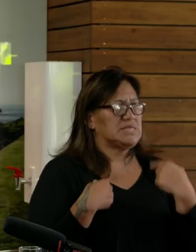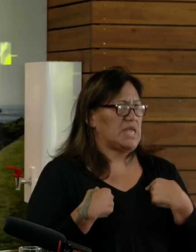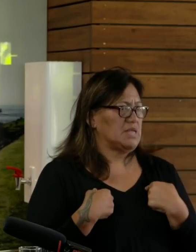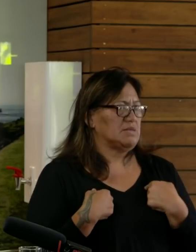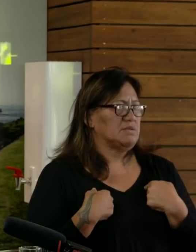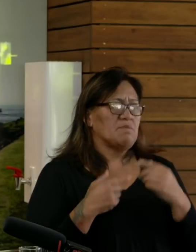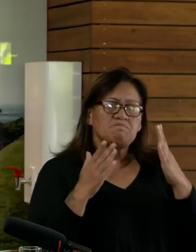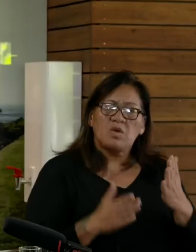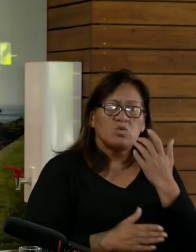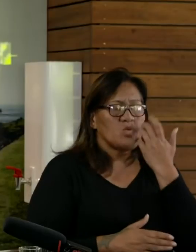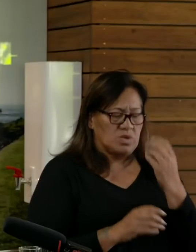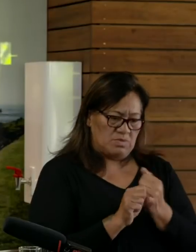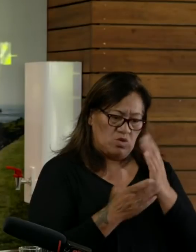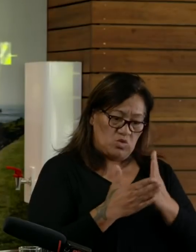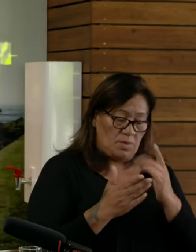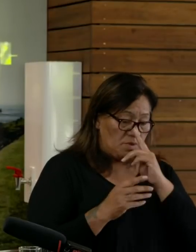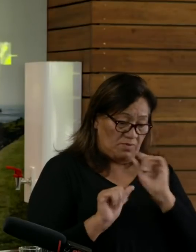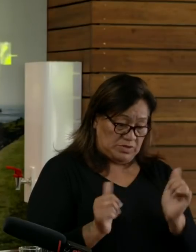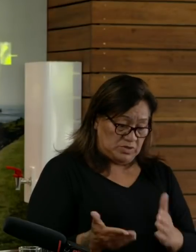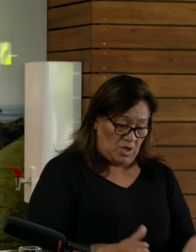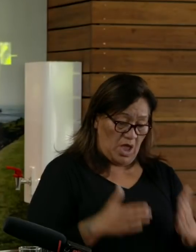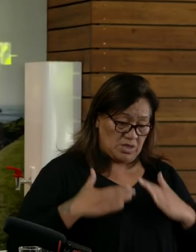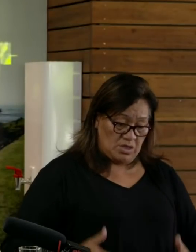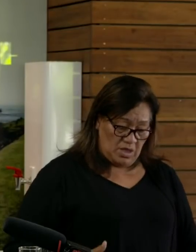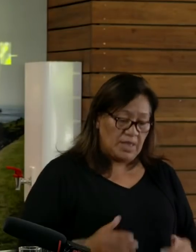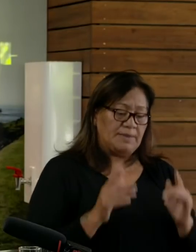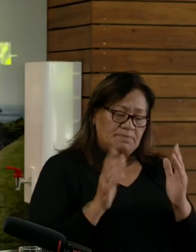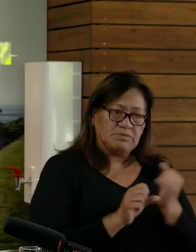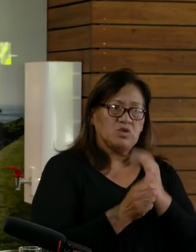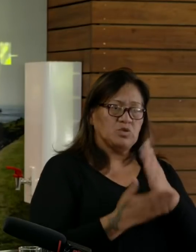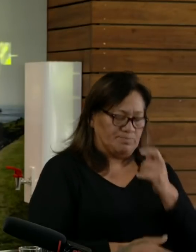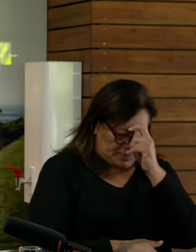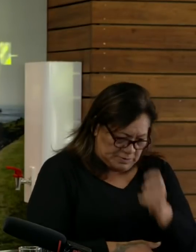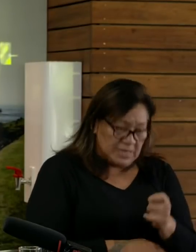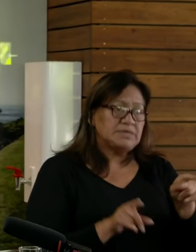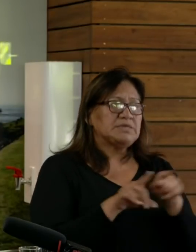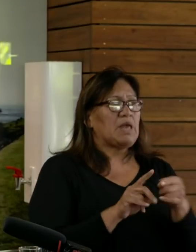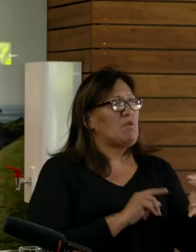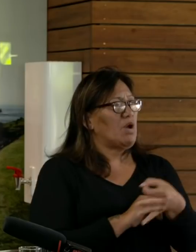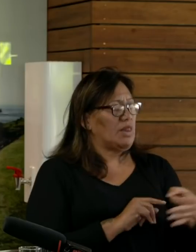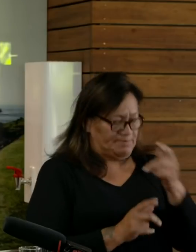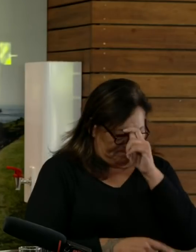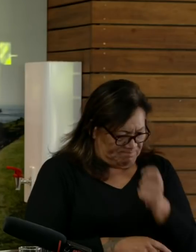all times treat the deceased and the location with dignity and respect.